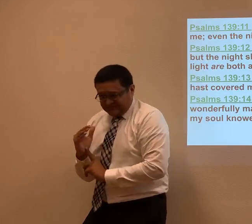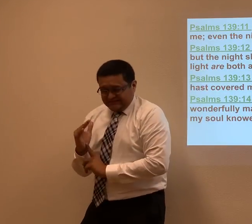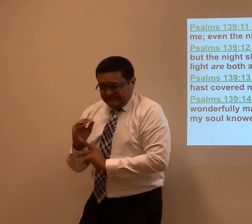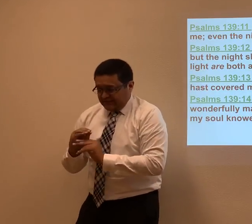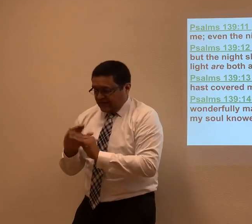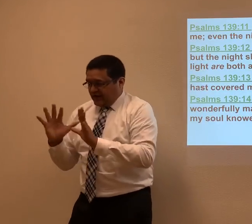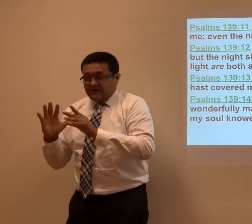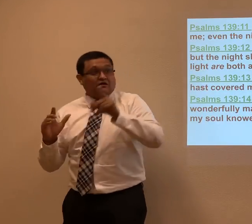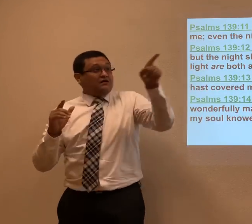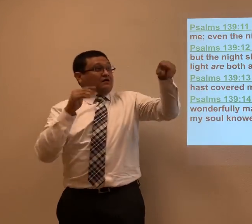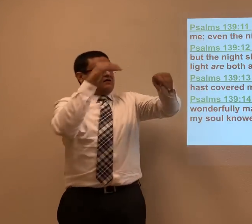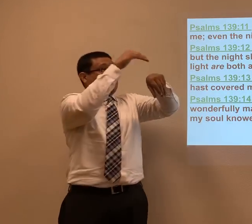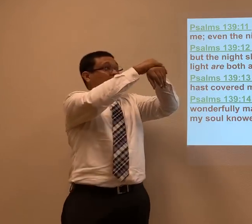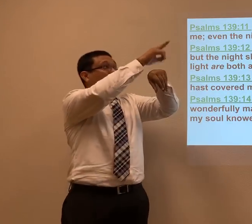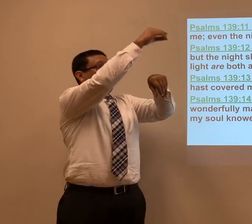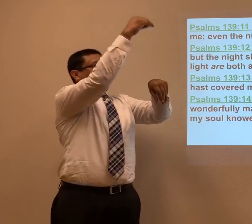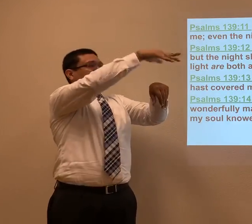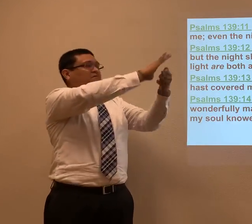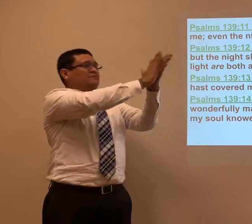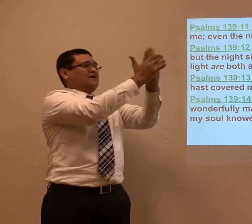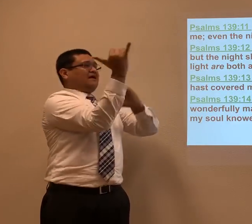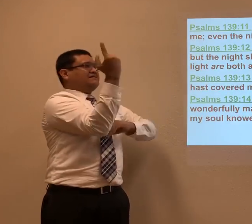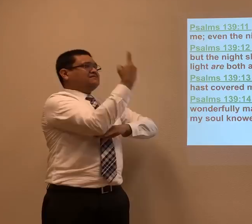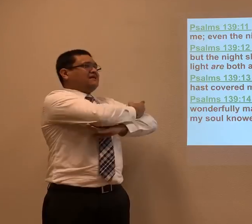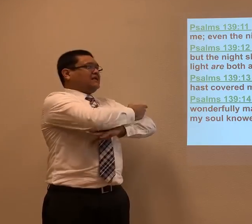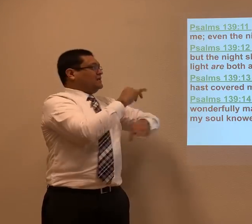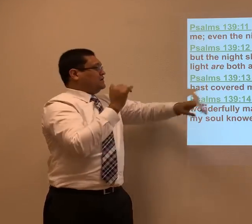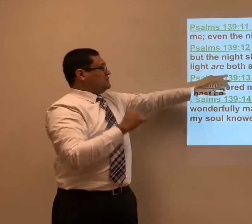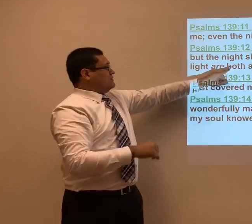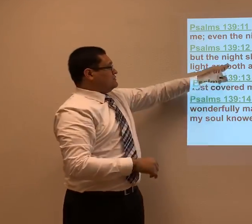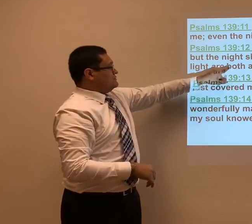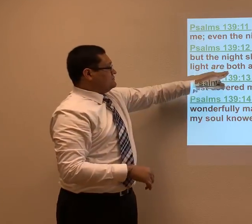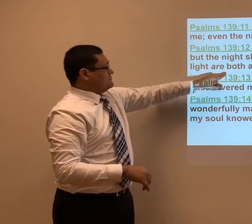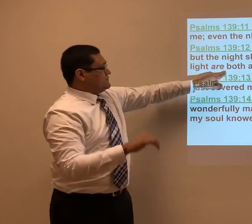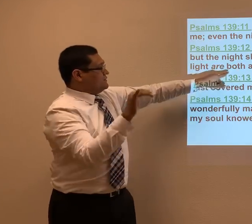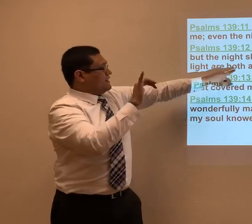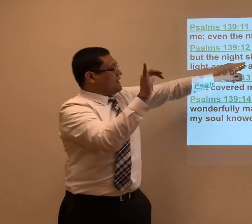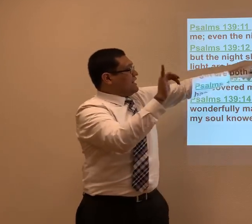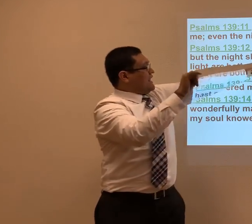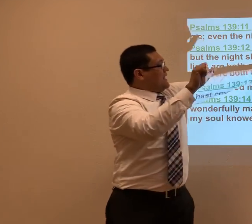And so like at night when you have a candle, you can see it. So, and then